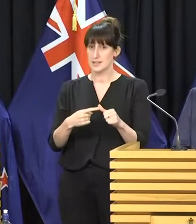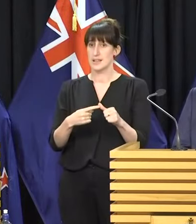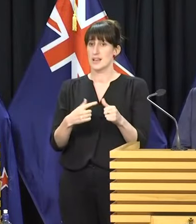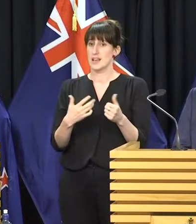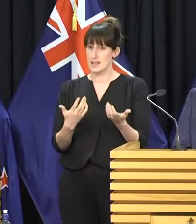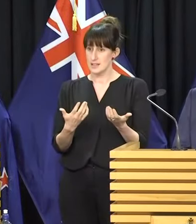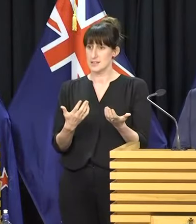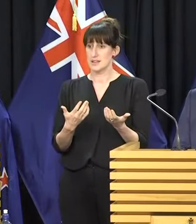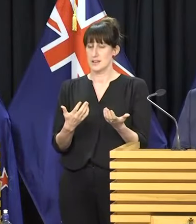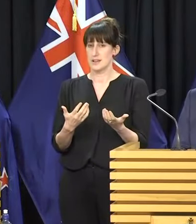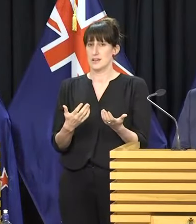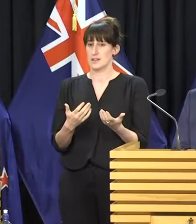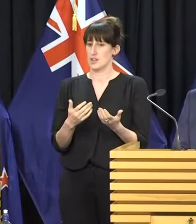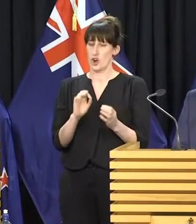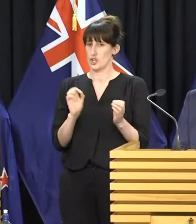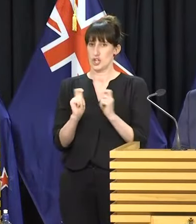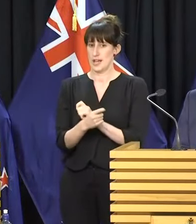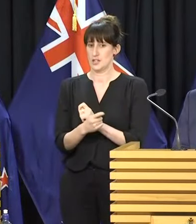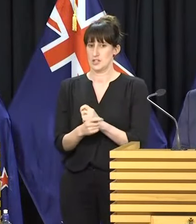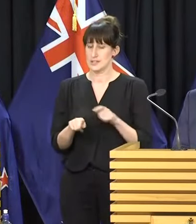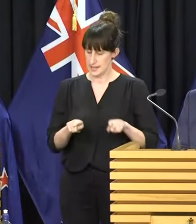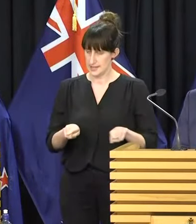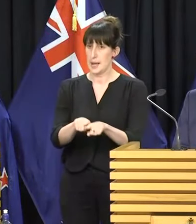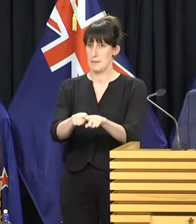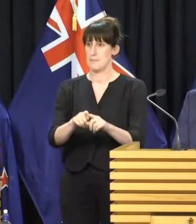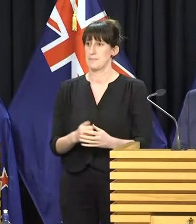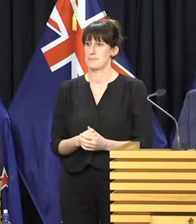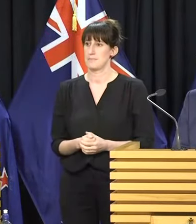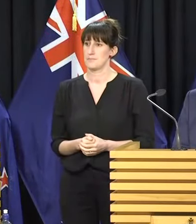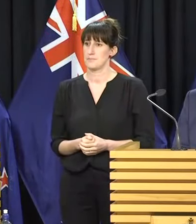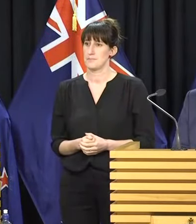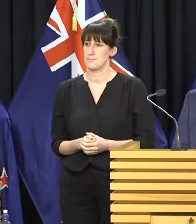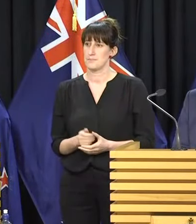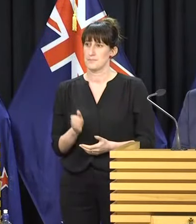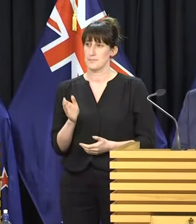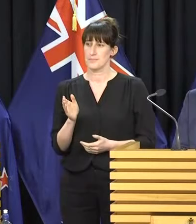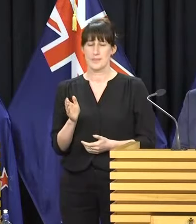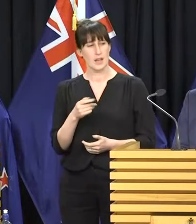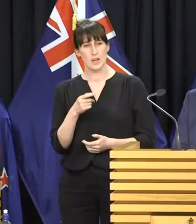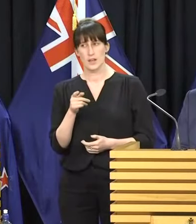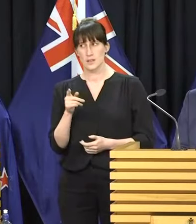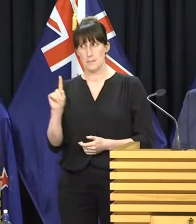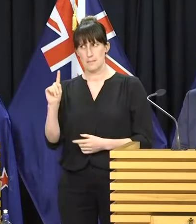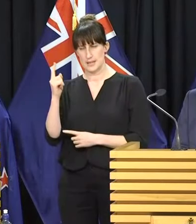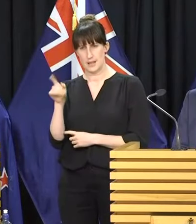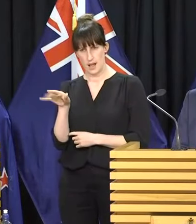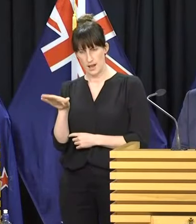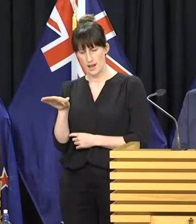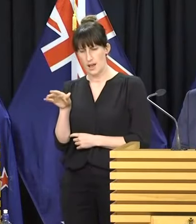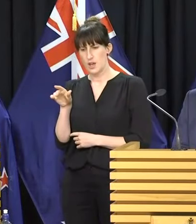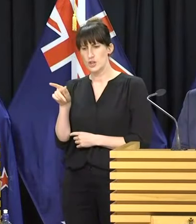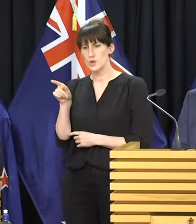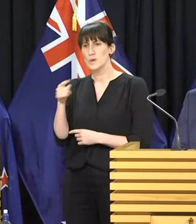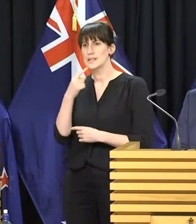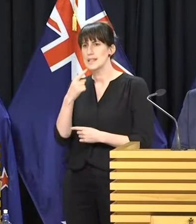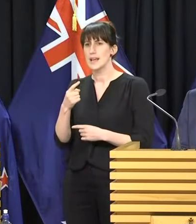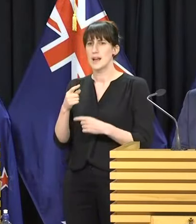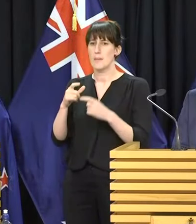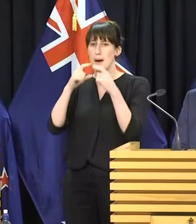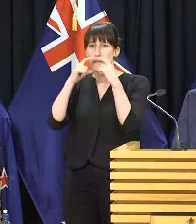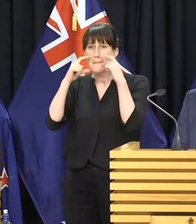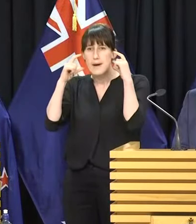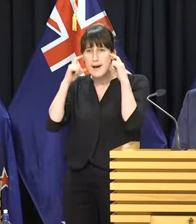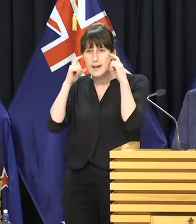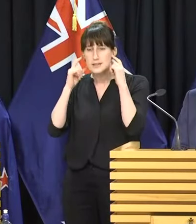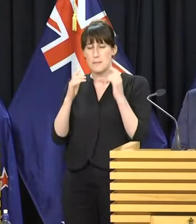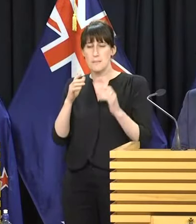should do right now. So you said you'll provide advice later on mask wearing once you have more information. What